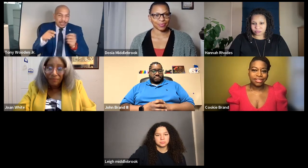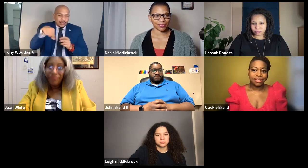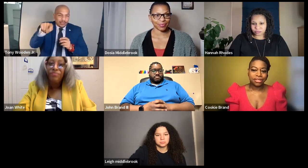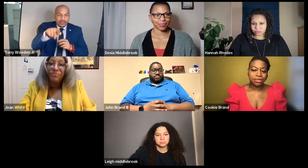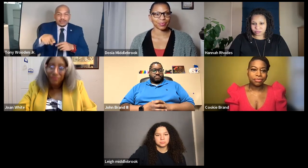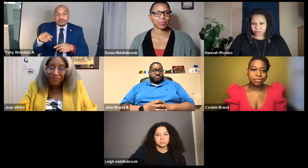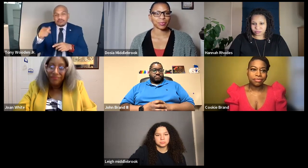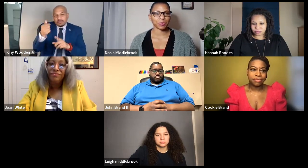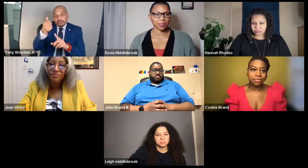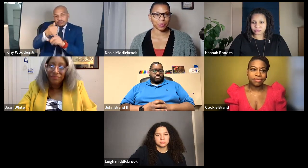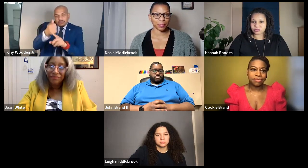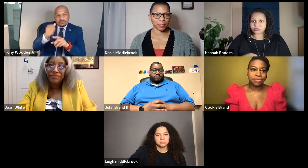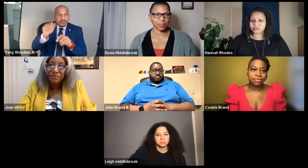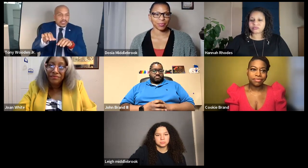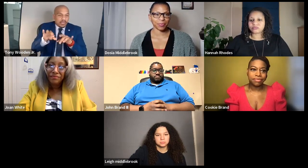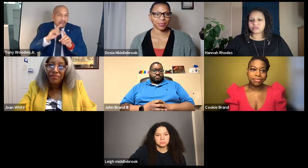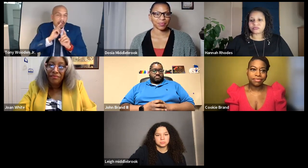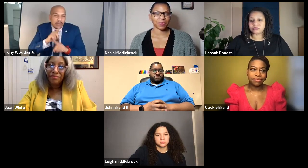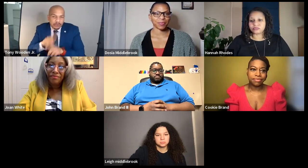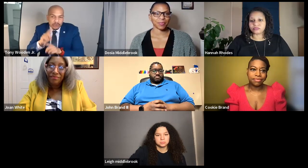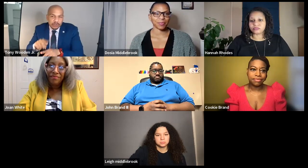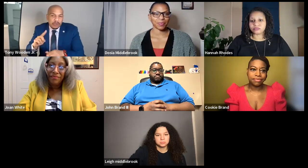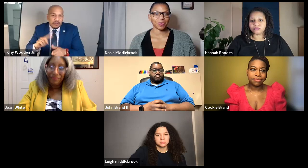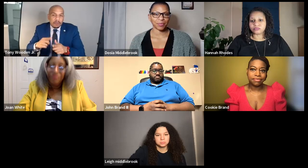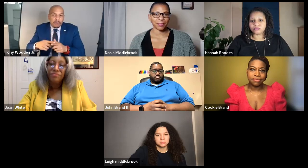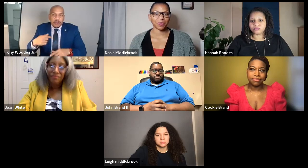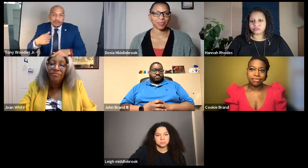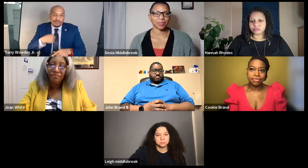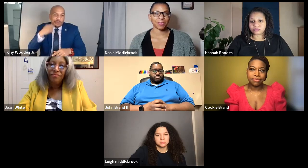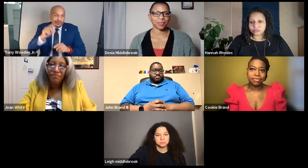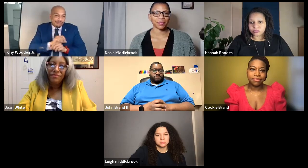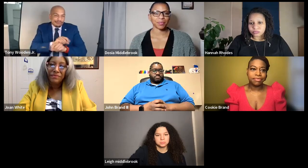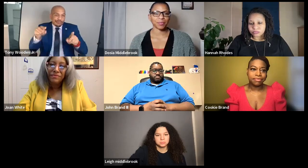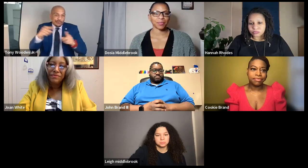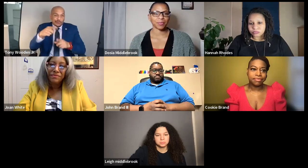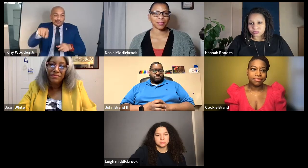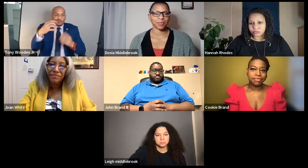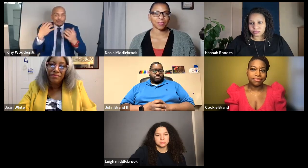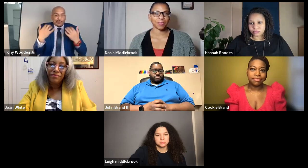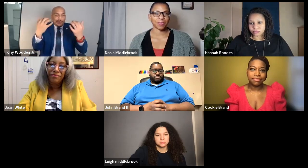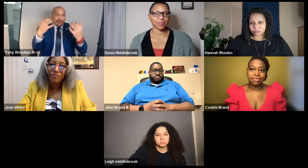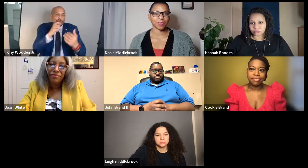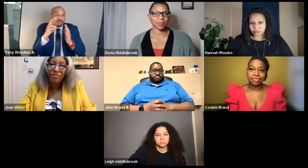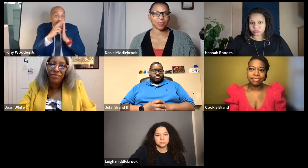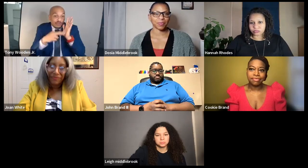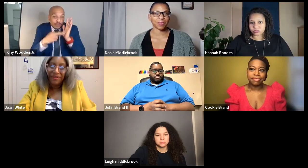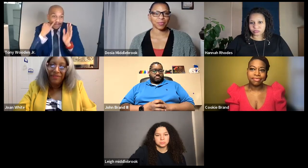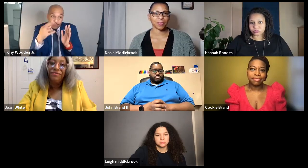we will be having this panel posted and we'll be able to maybe respond to some of those